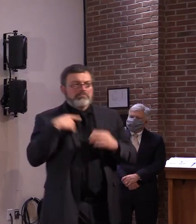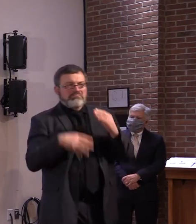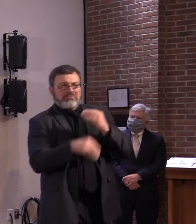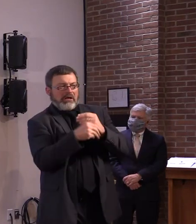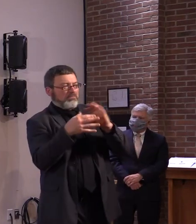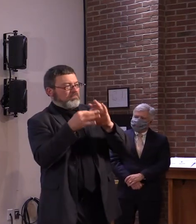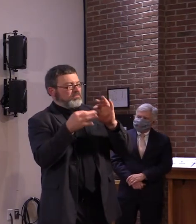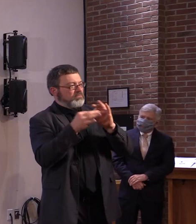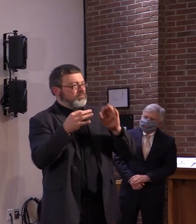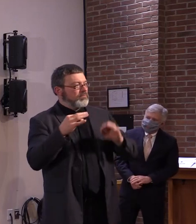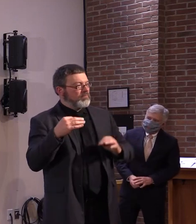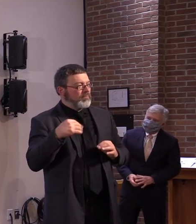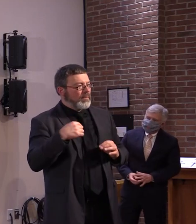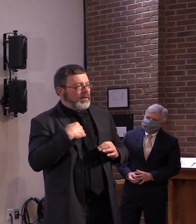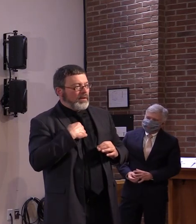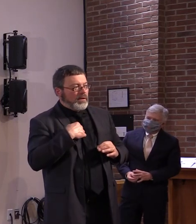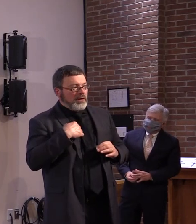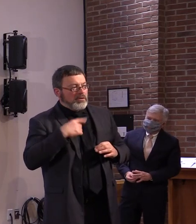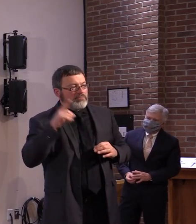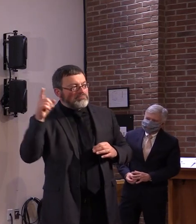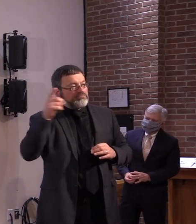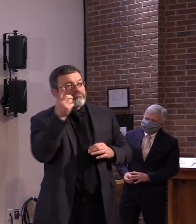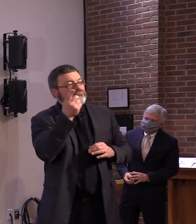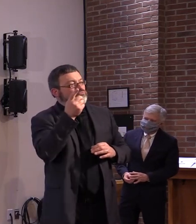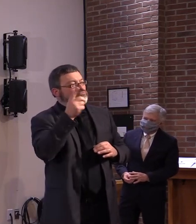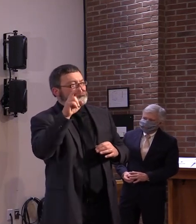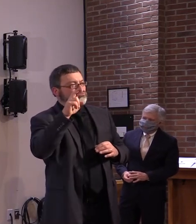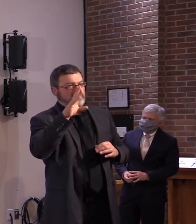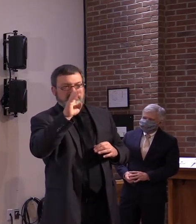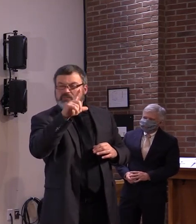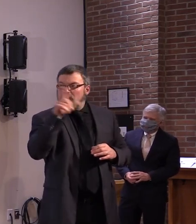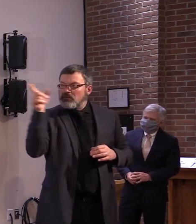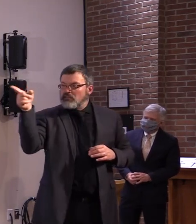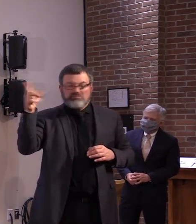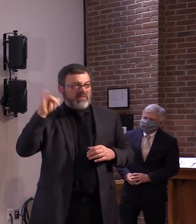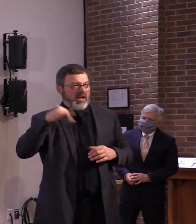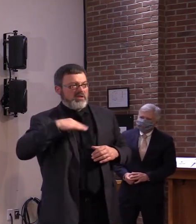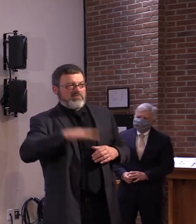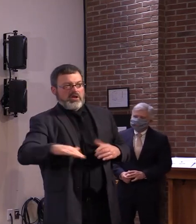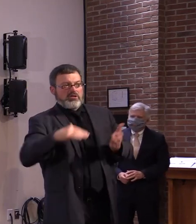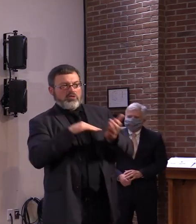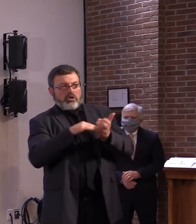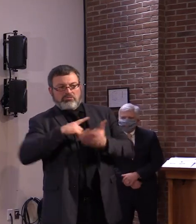Dr. Bell would love to bring some pediatric insight into that as well. Right up your alley.